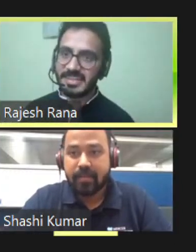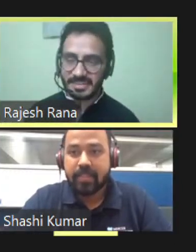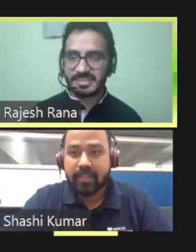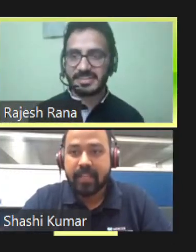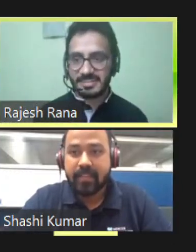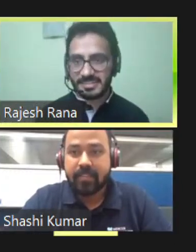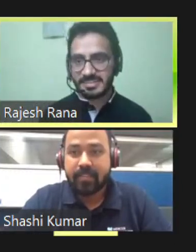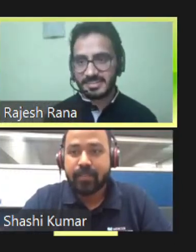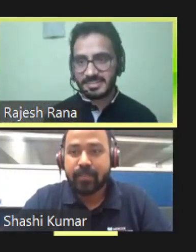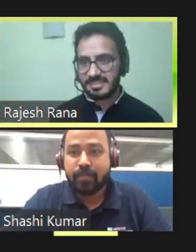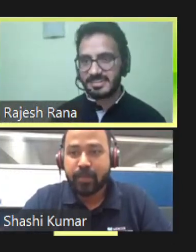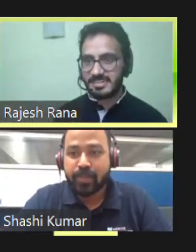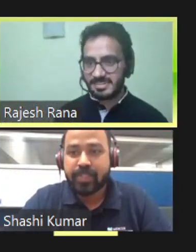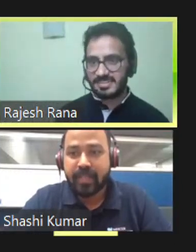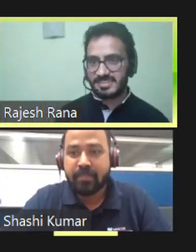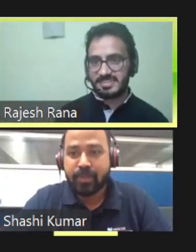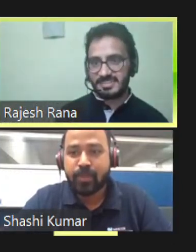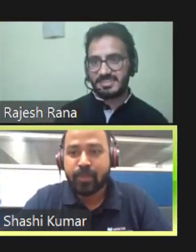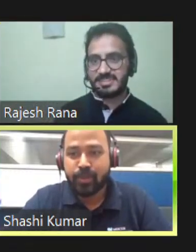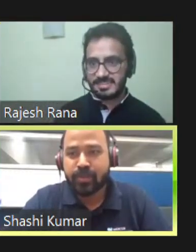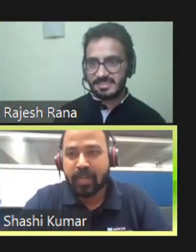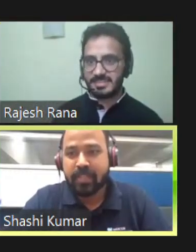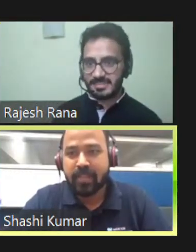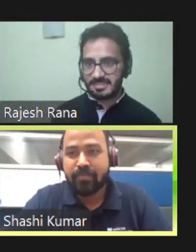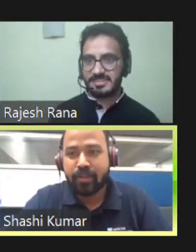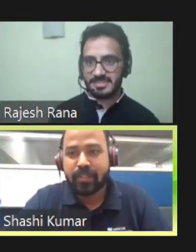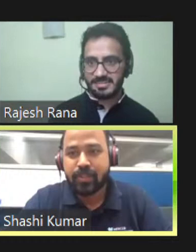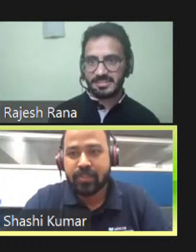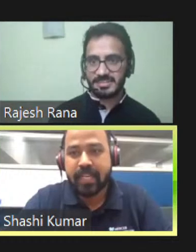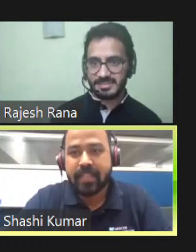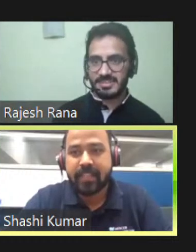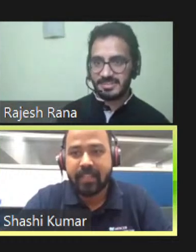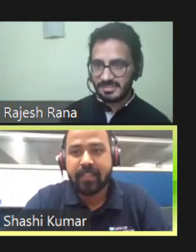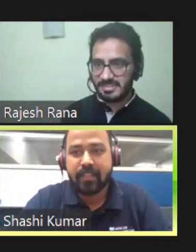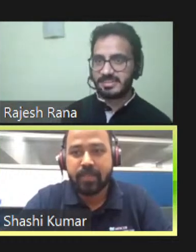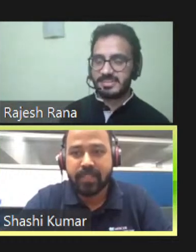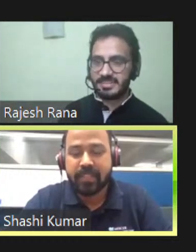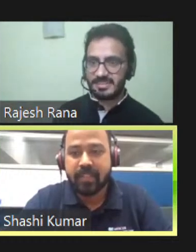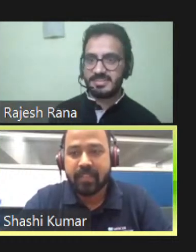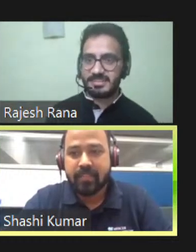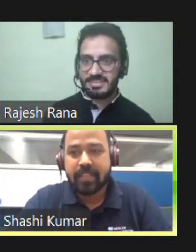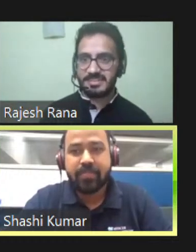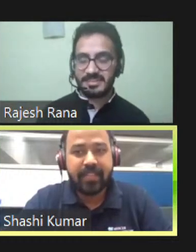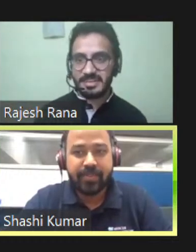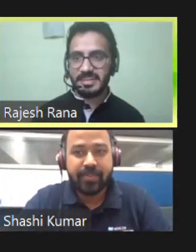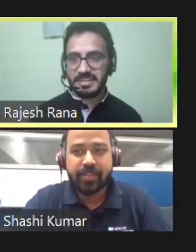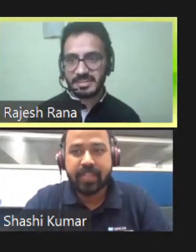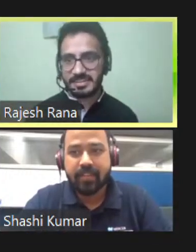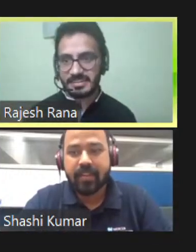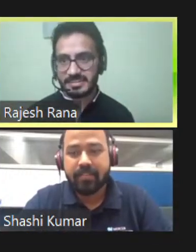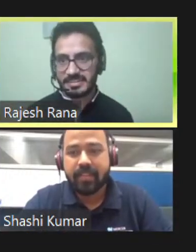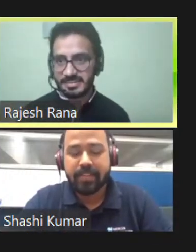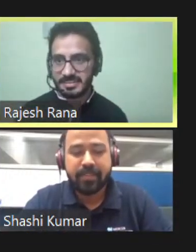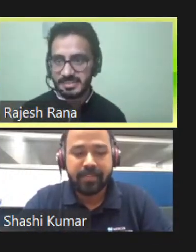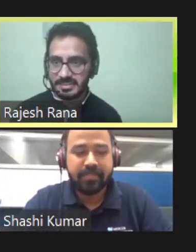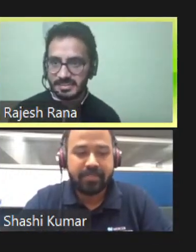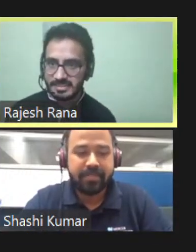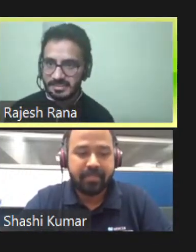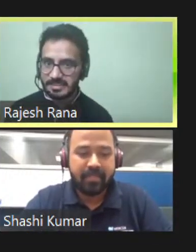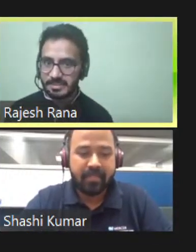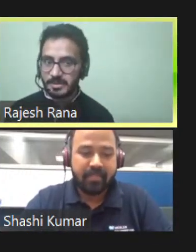that is right. something that pushed him to do something for the society and the community. That's really interesting. Right. I find